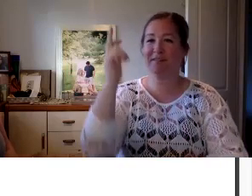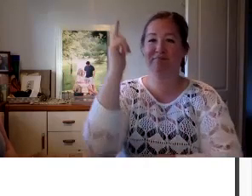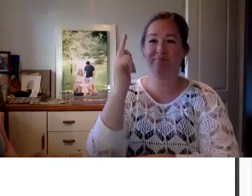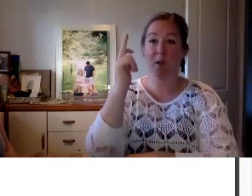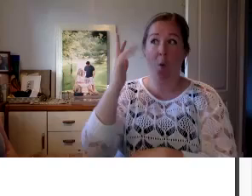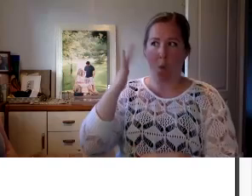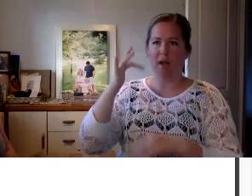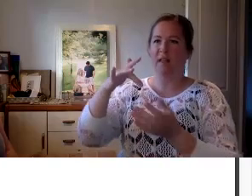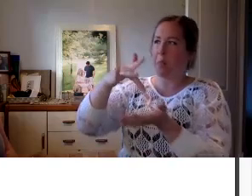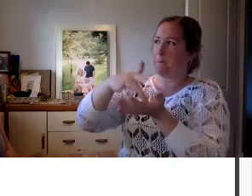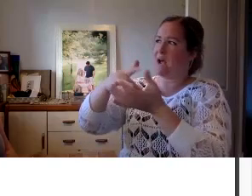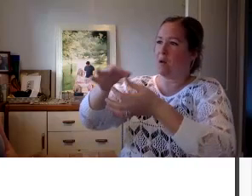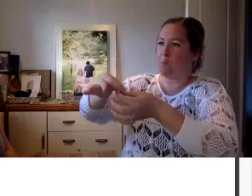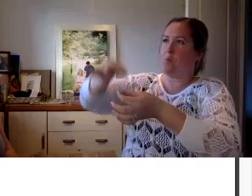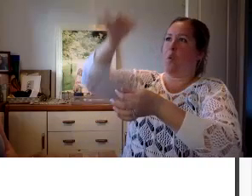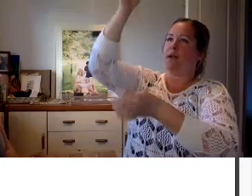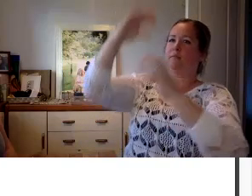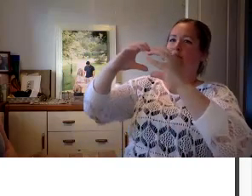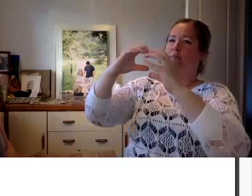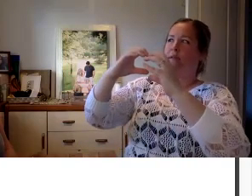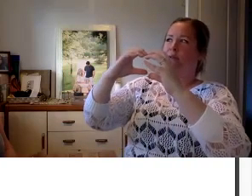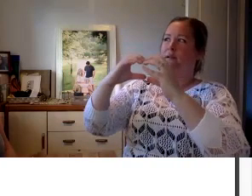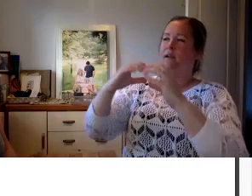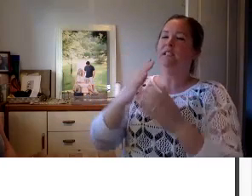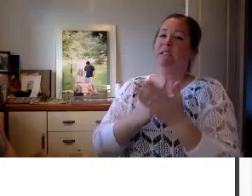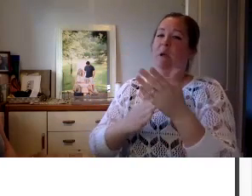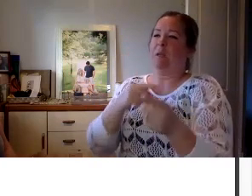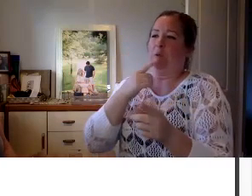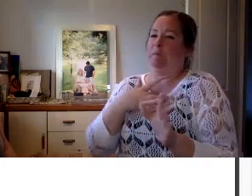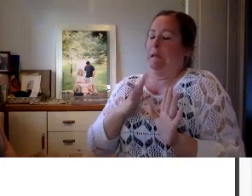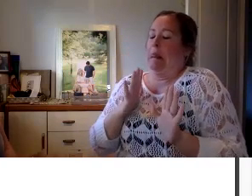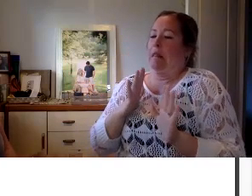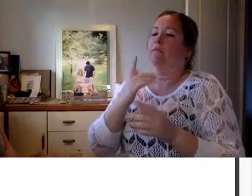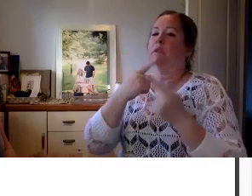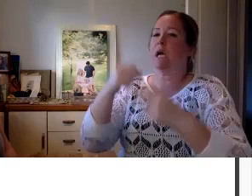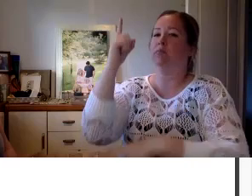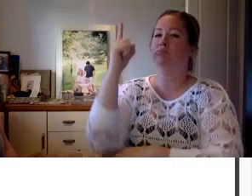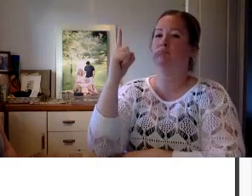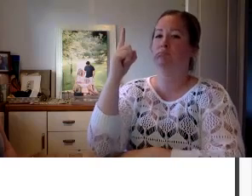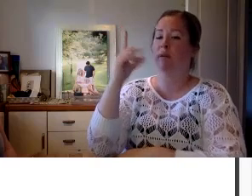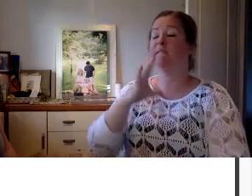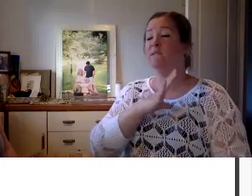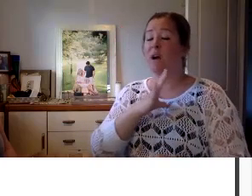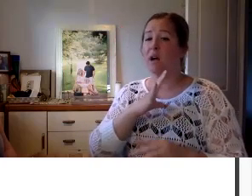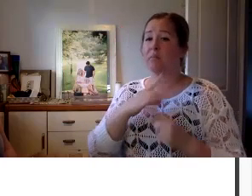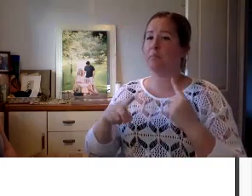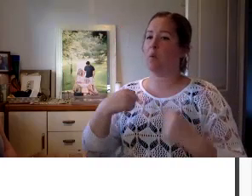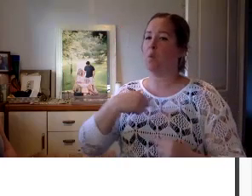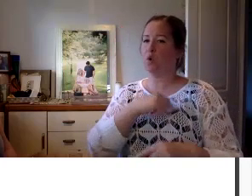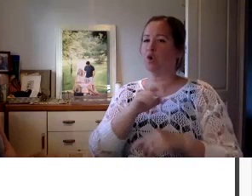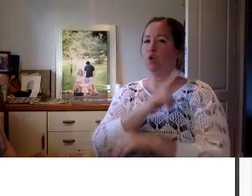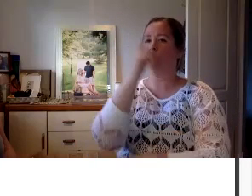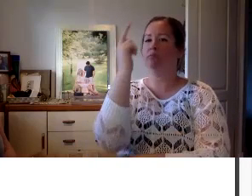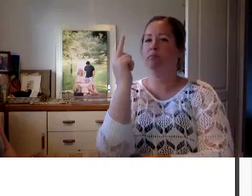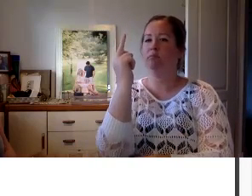mean swear word. It's actually means CN Tower. It's the middle of the pole. It's the tallest. A lot of hearing people, when they see that, ooh,